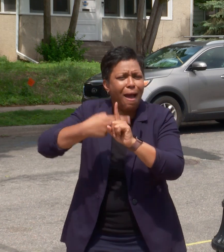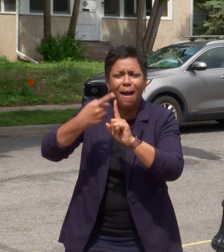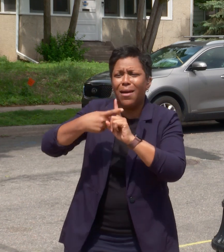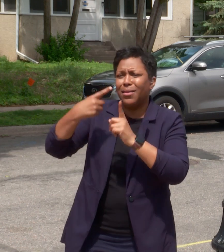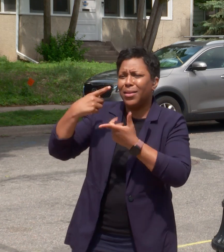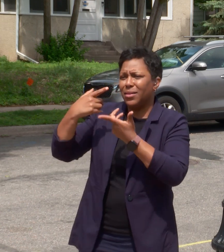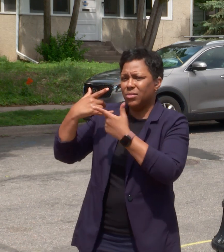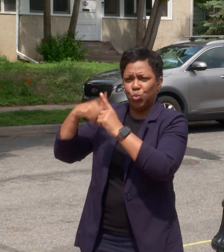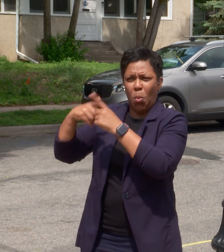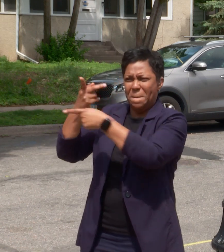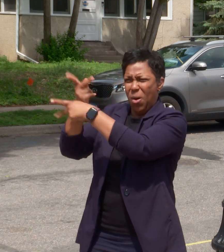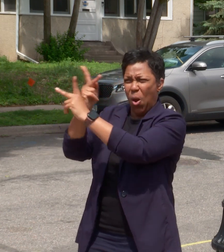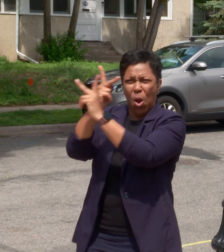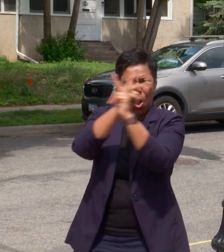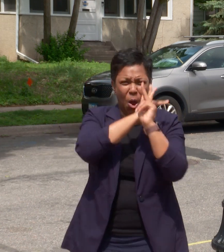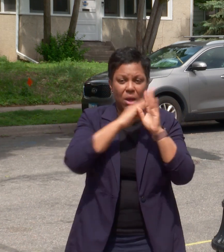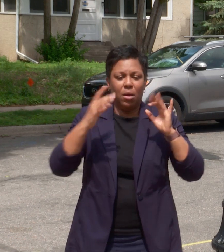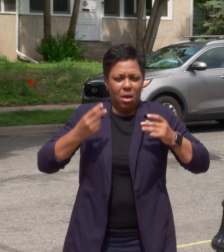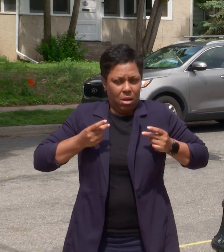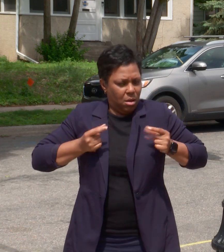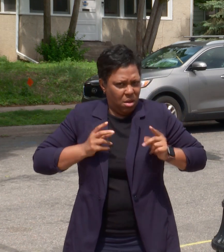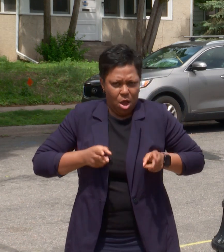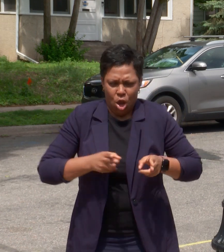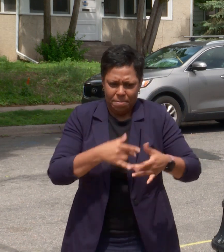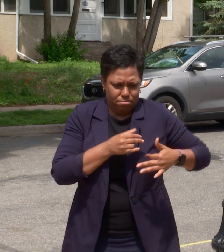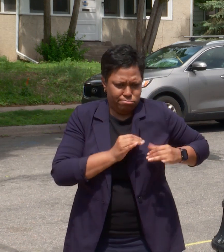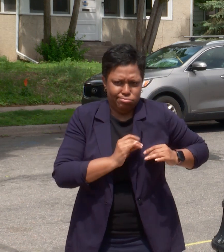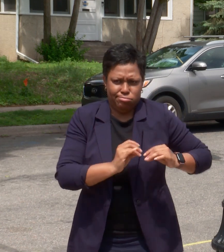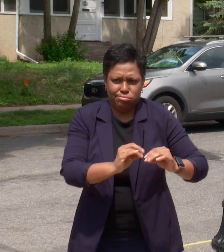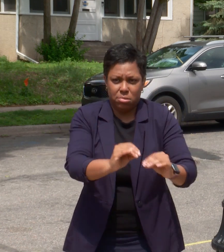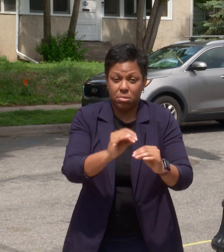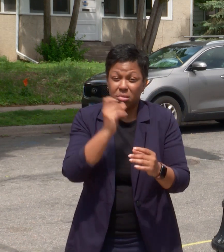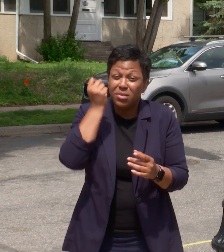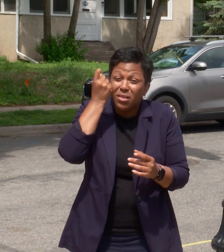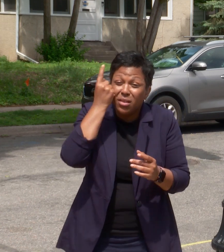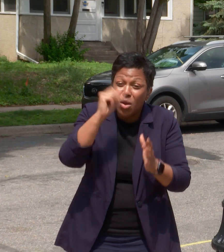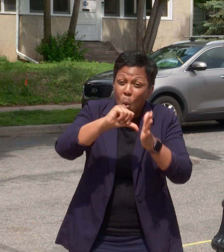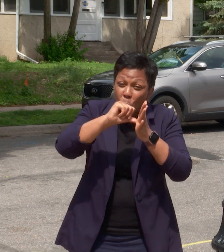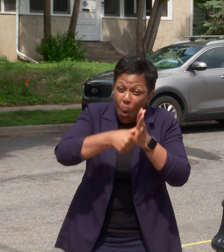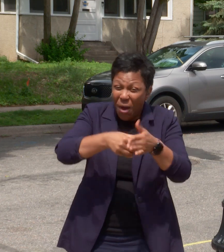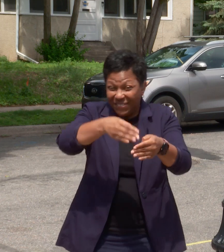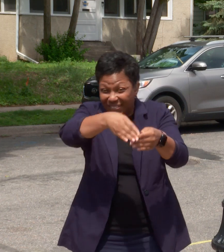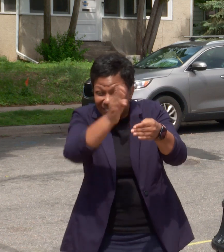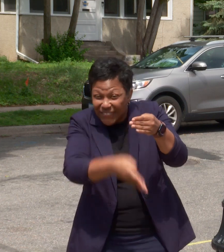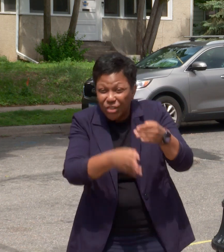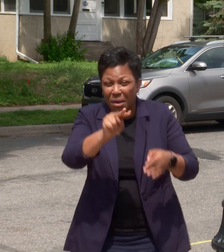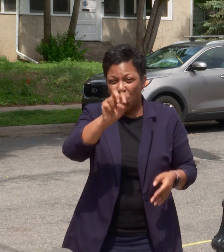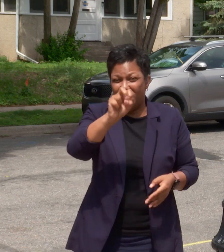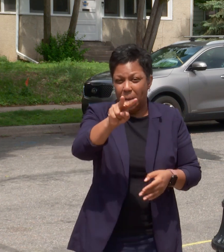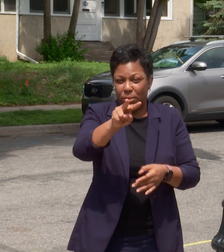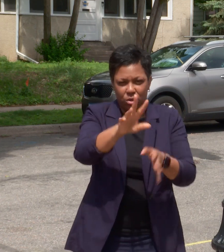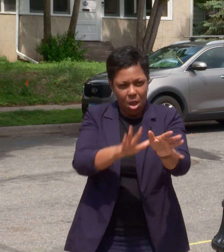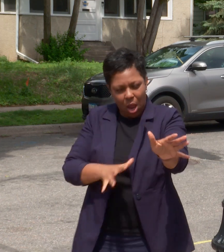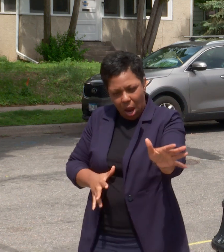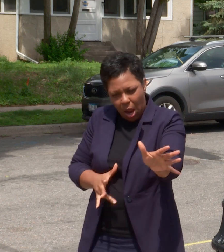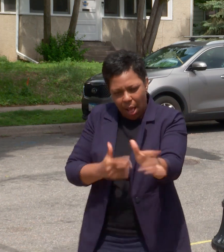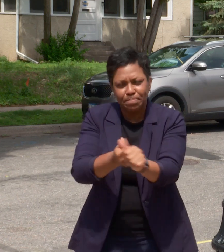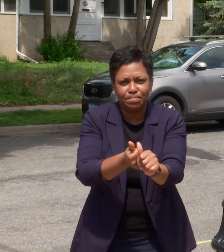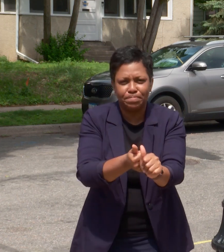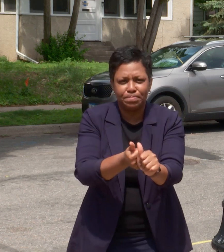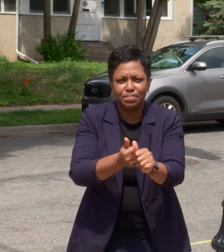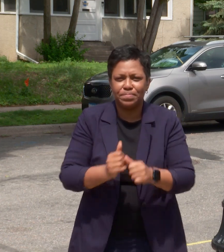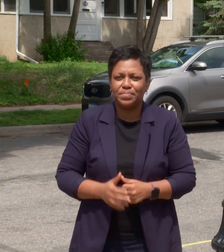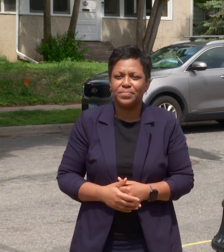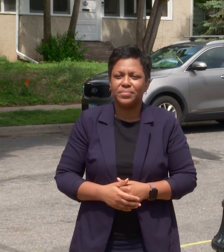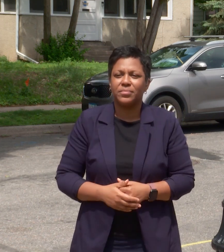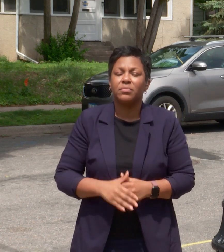this timeline. We hope to have this completed by November. And I just want to thank the city leadership and the